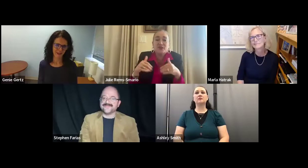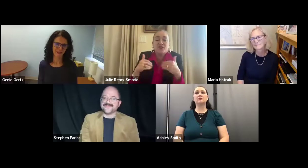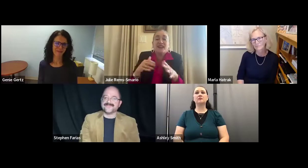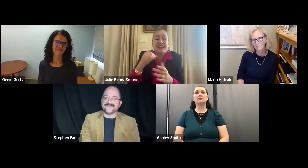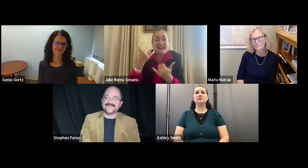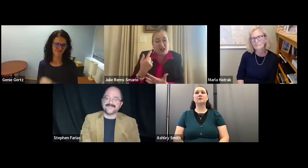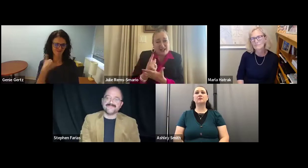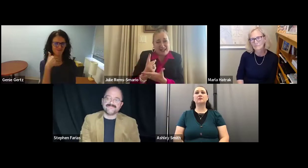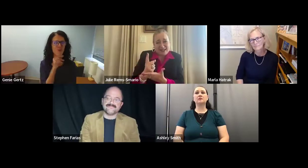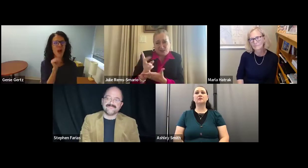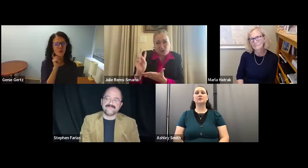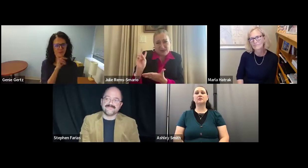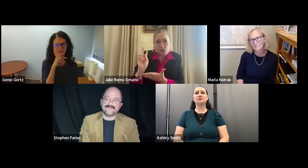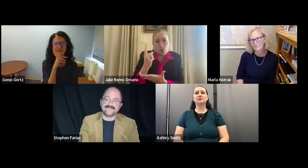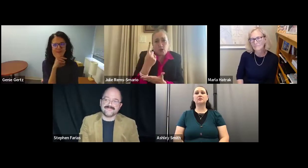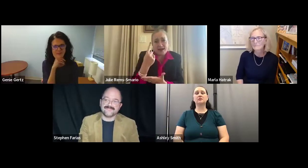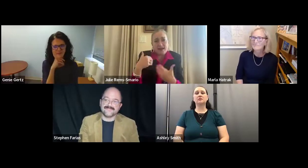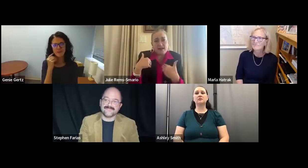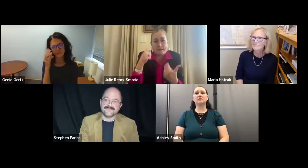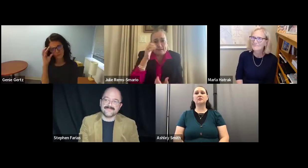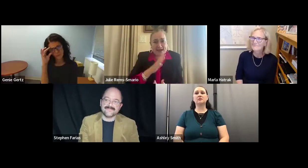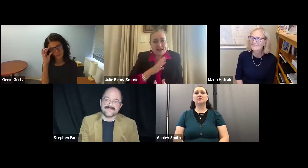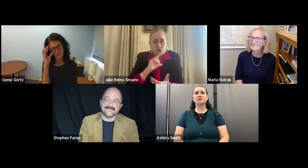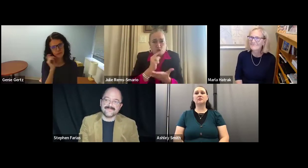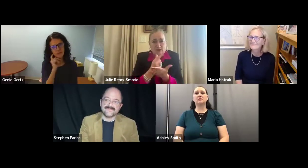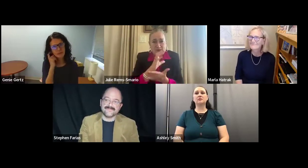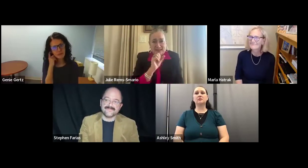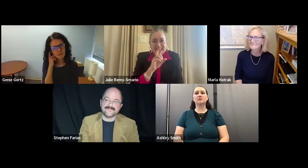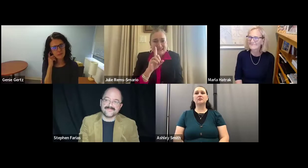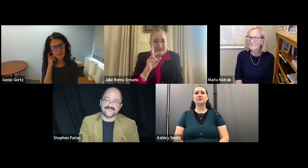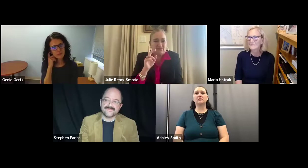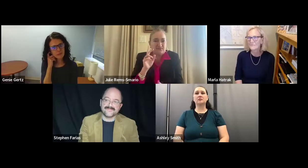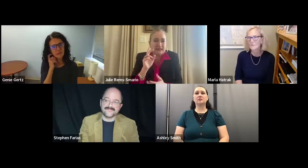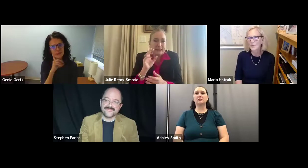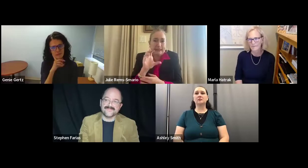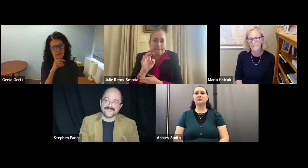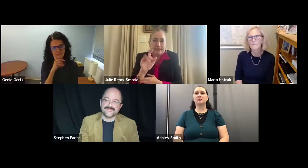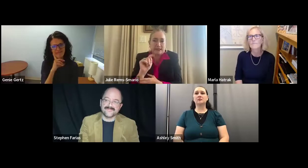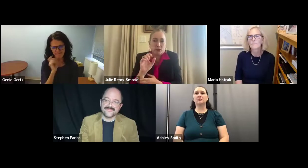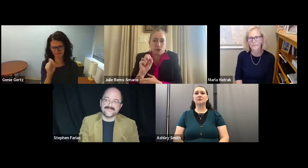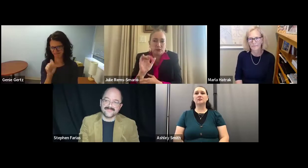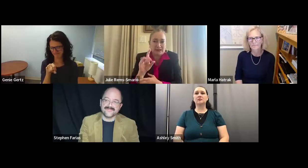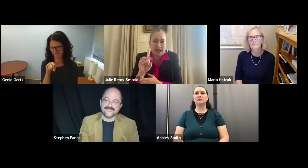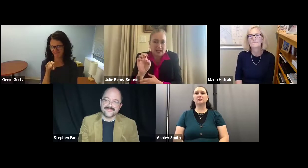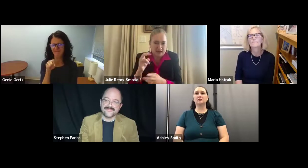that conversation changed the course of her educational trajectory. Another one was a gentleman